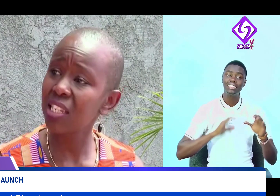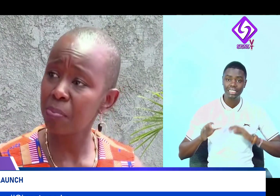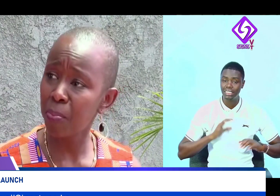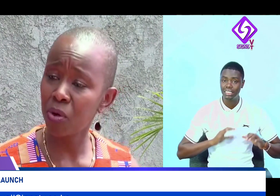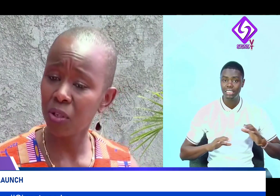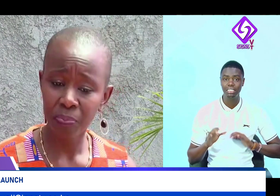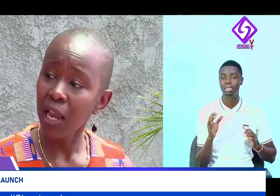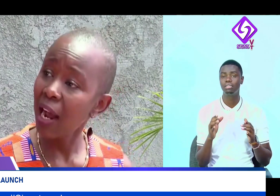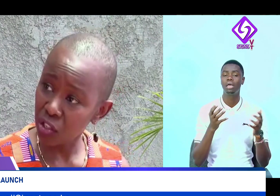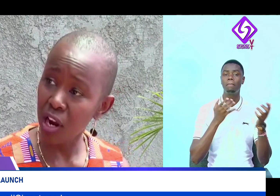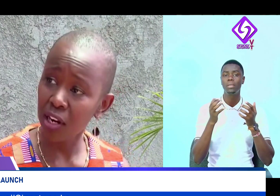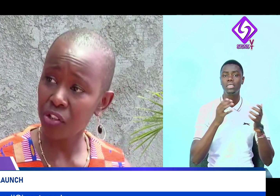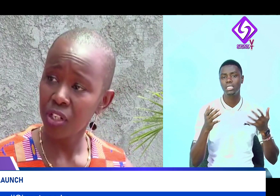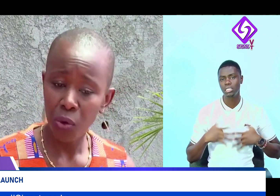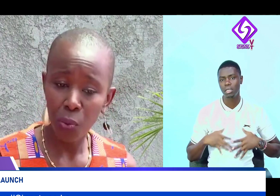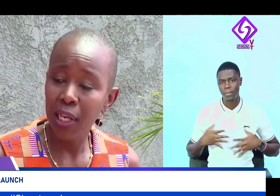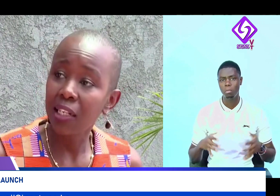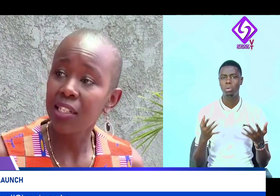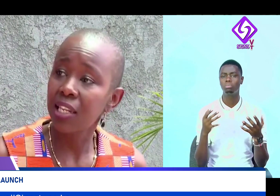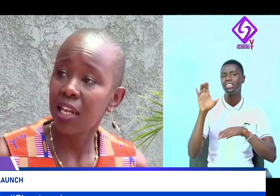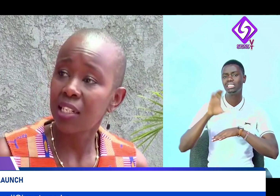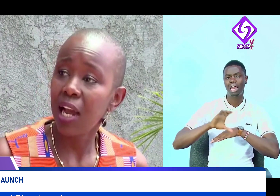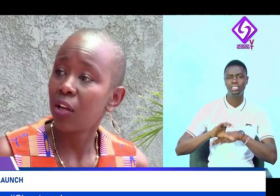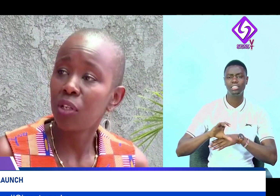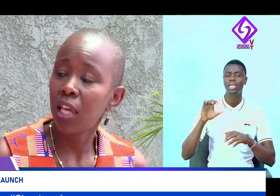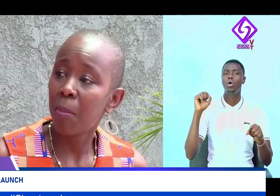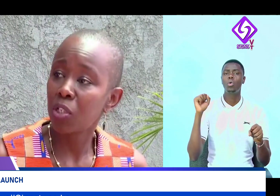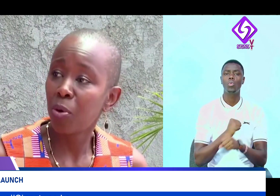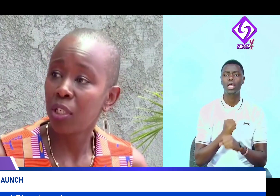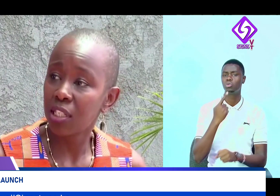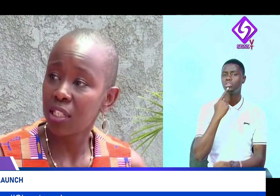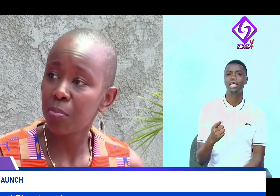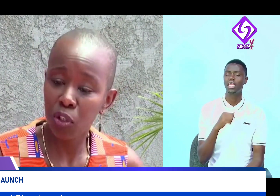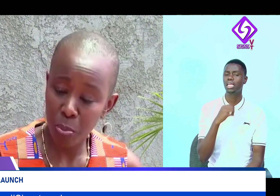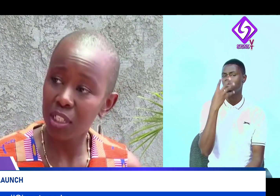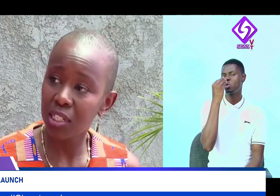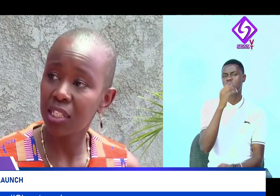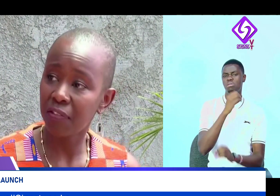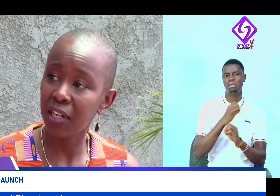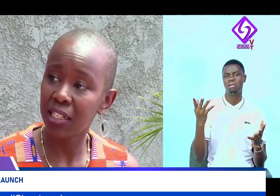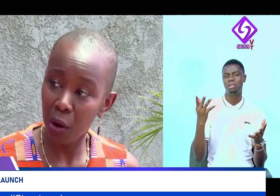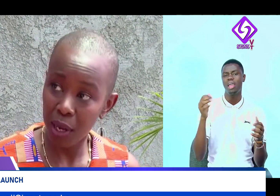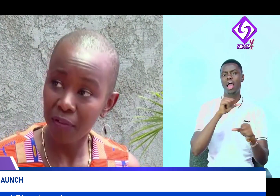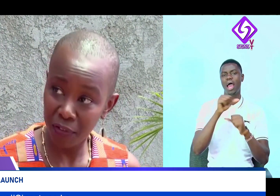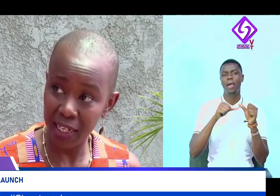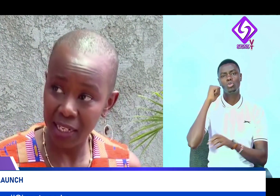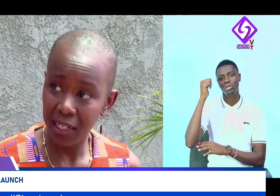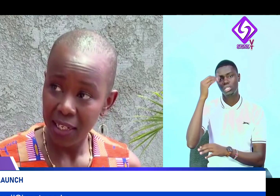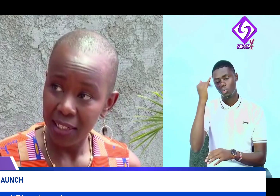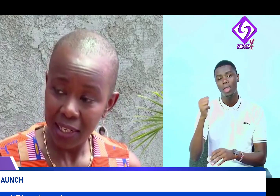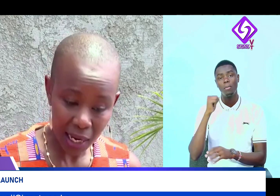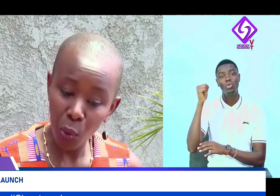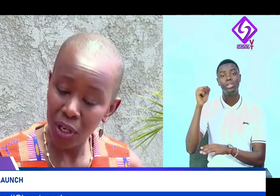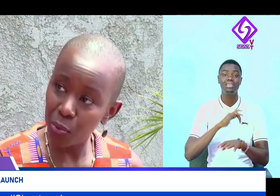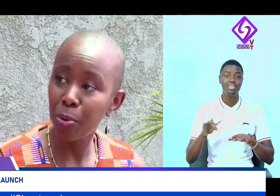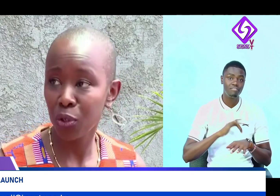business people, as church, we can't say that I don't care about politics, because politics is affecting our what we put on